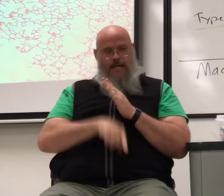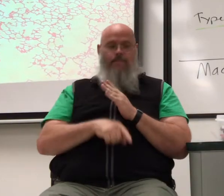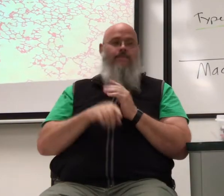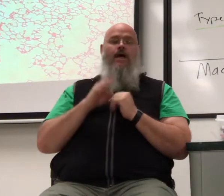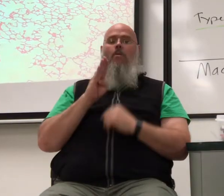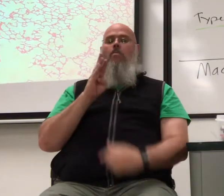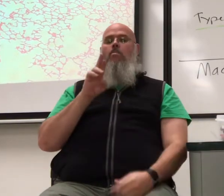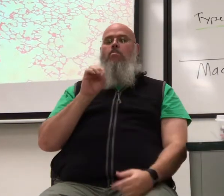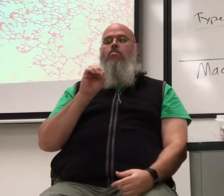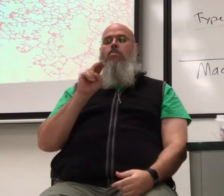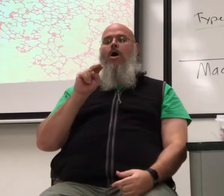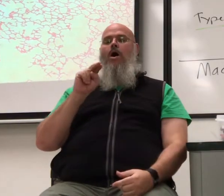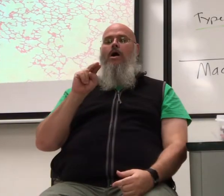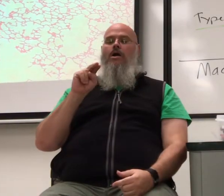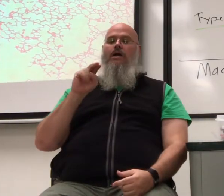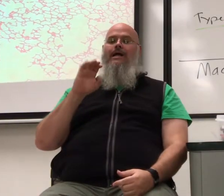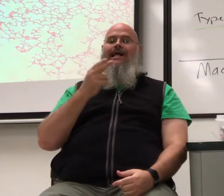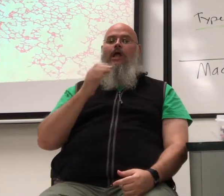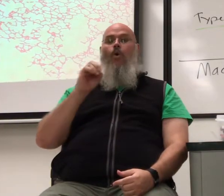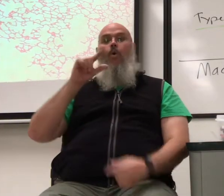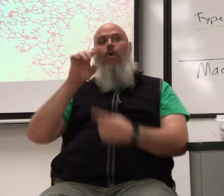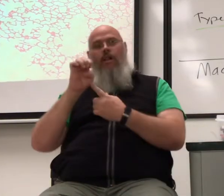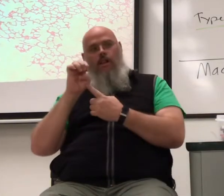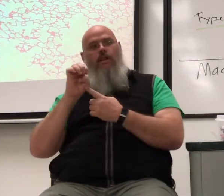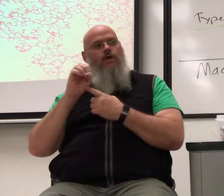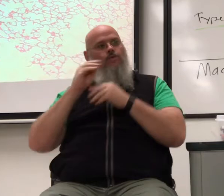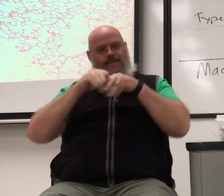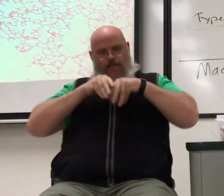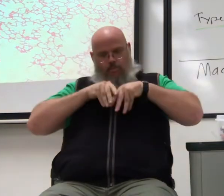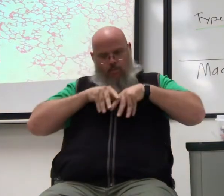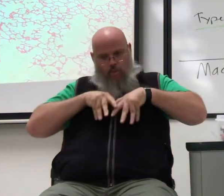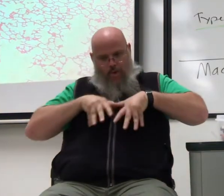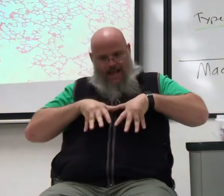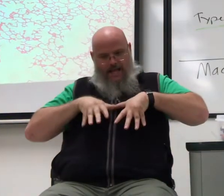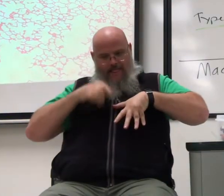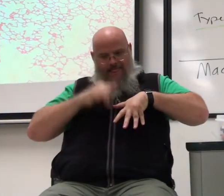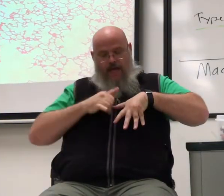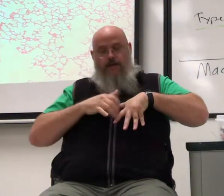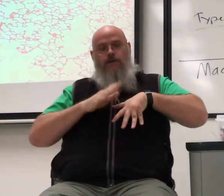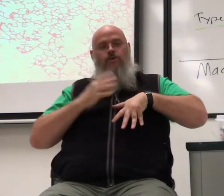And you see how it branches right there? And when it branches, it gives rise to